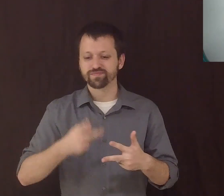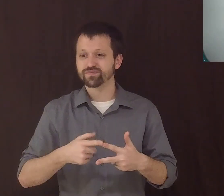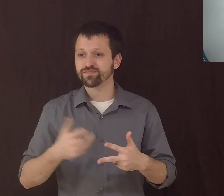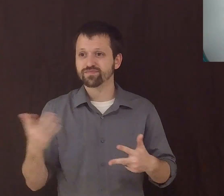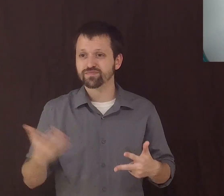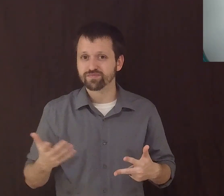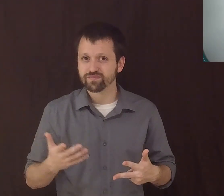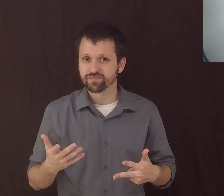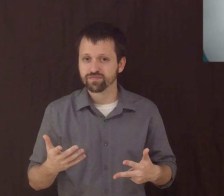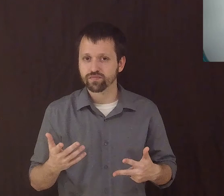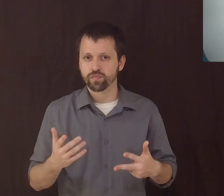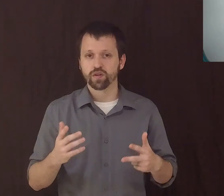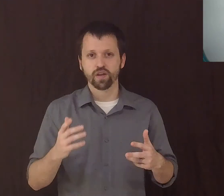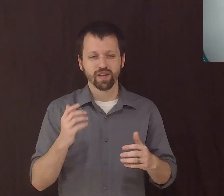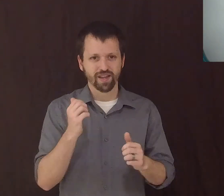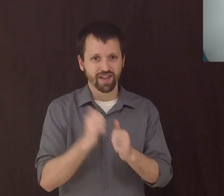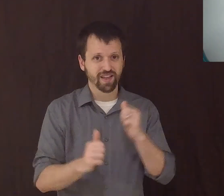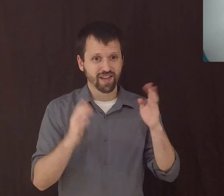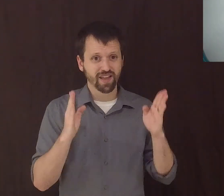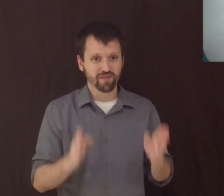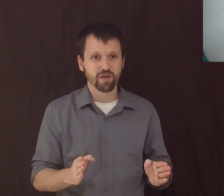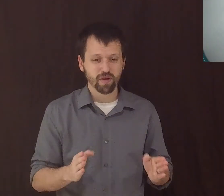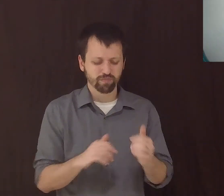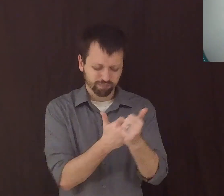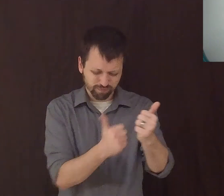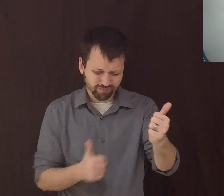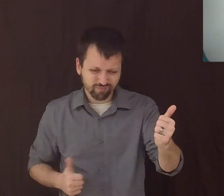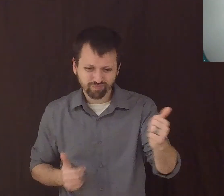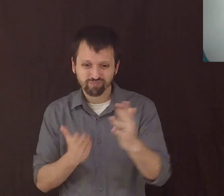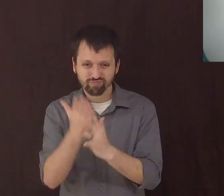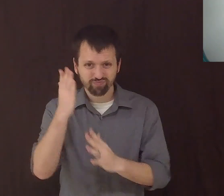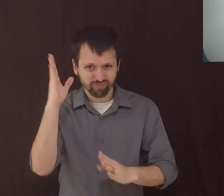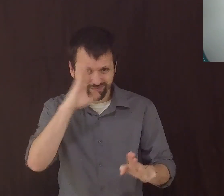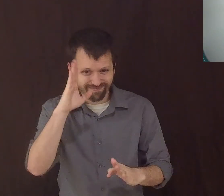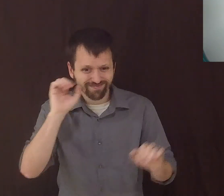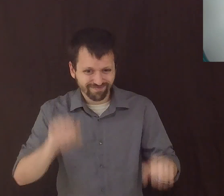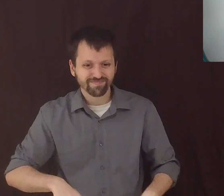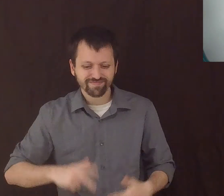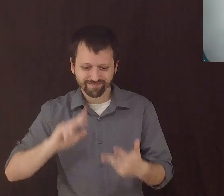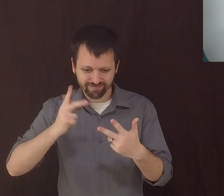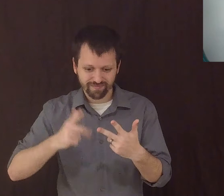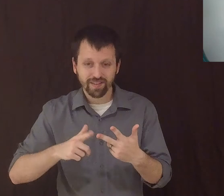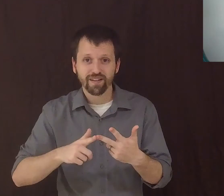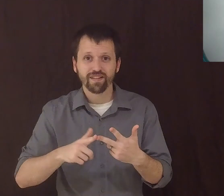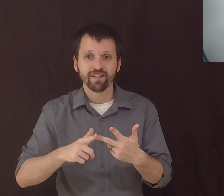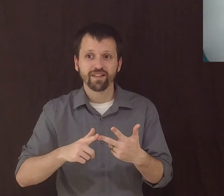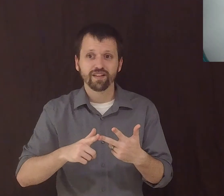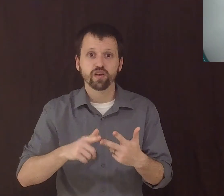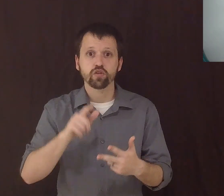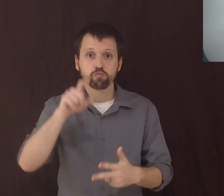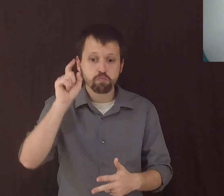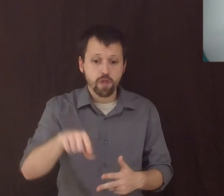we learned is that, you know, nobody's above falling during times of adversity. But then the third thing that we learned is that